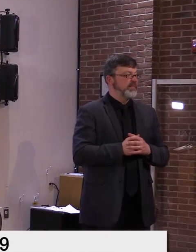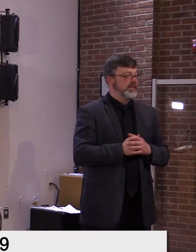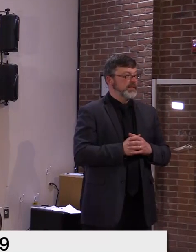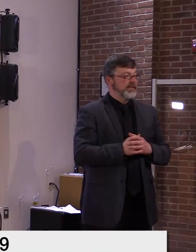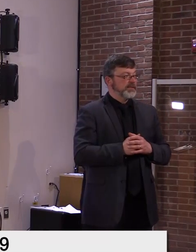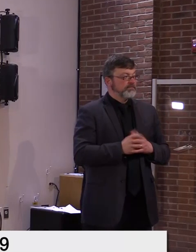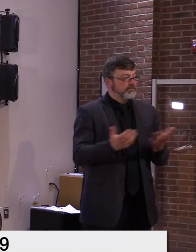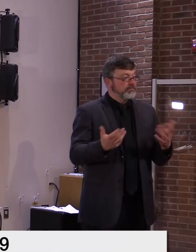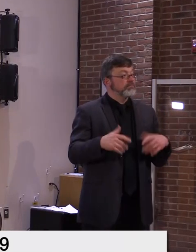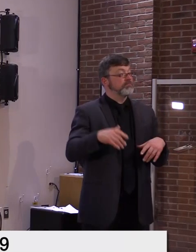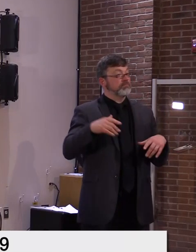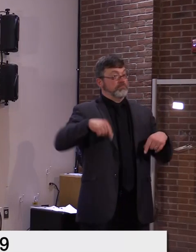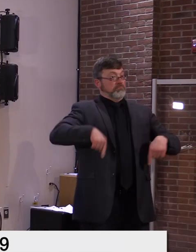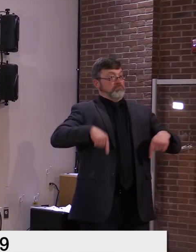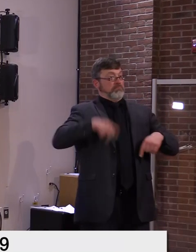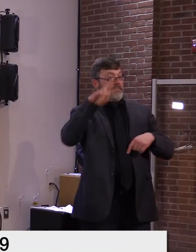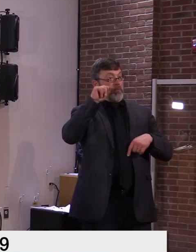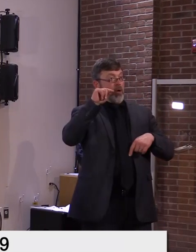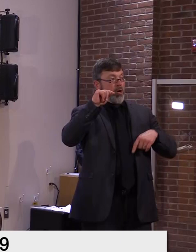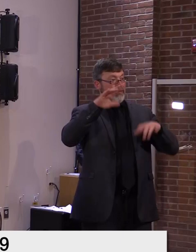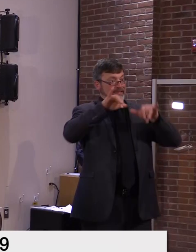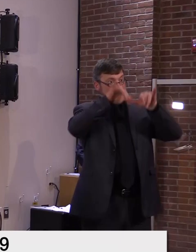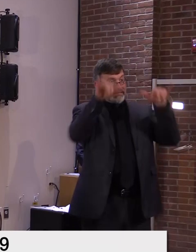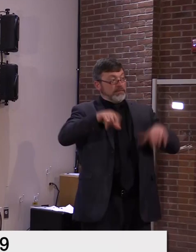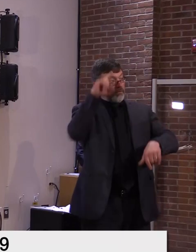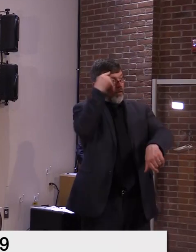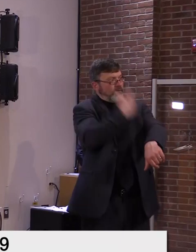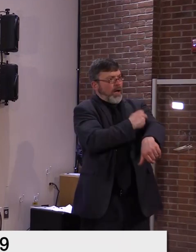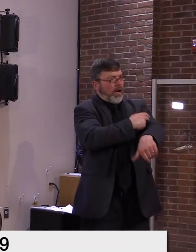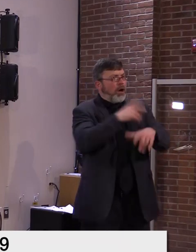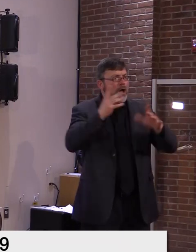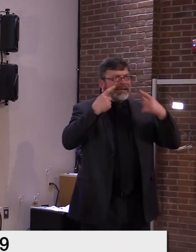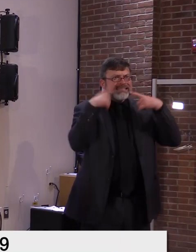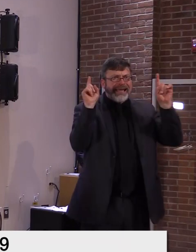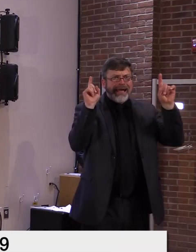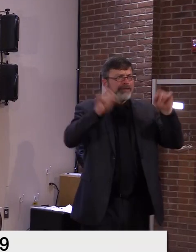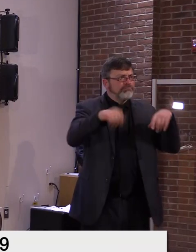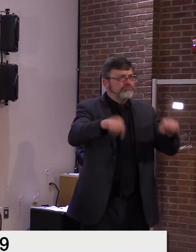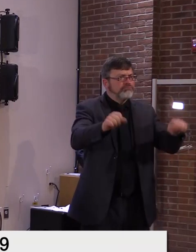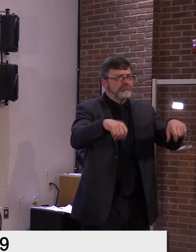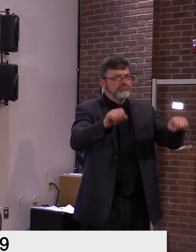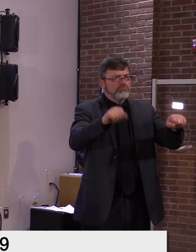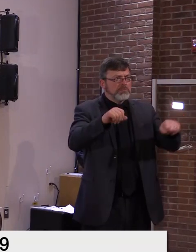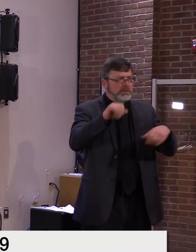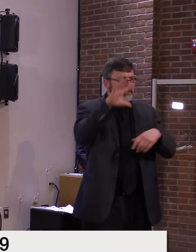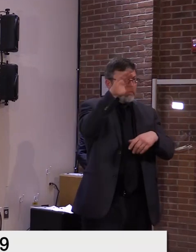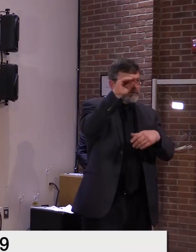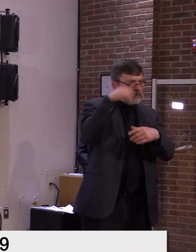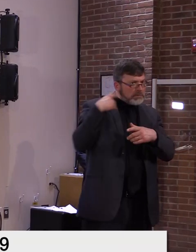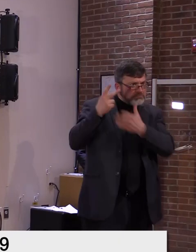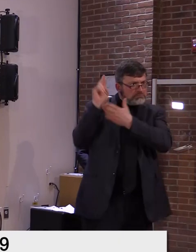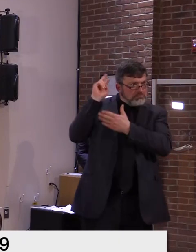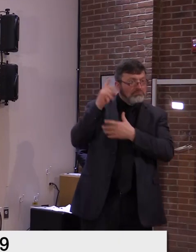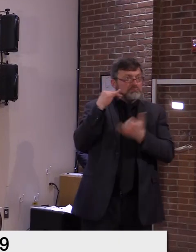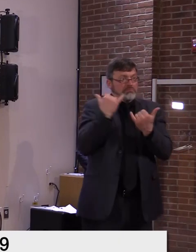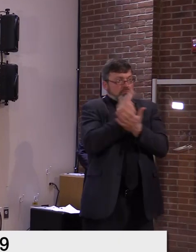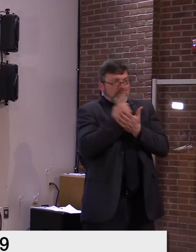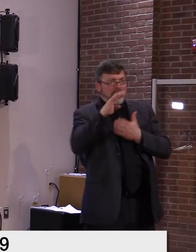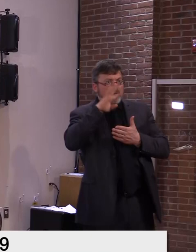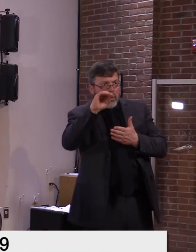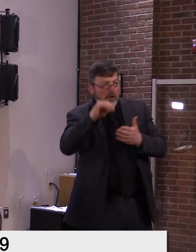with very, I won't call it rare, but uncommon cases in the over 65 age